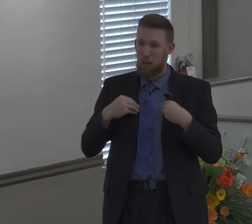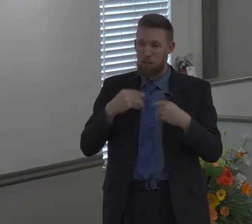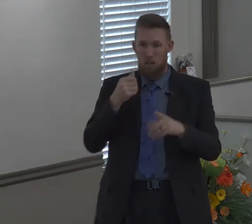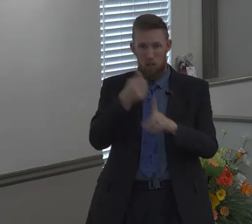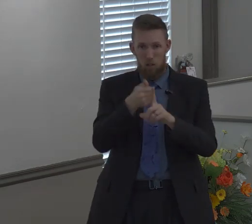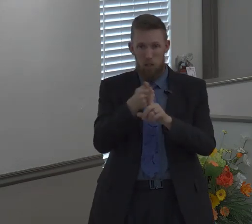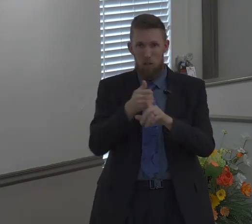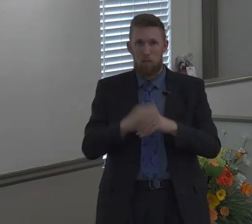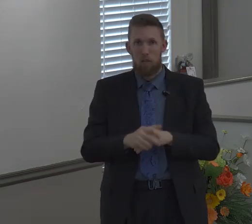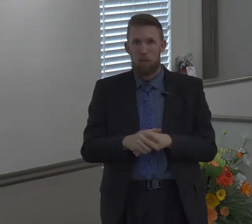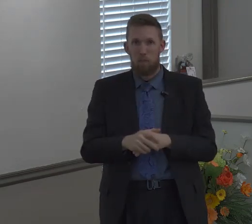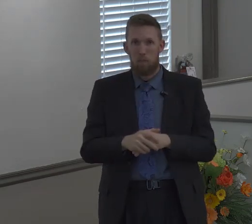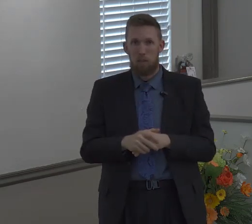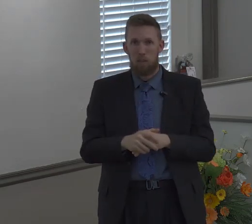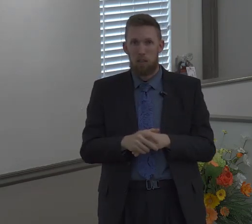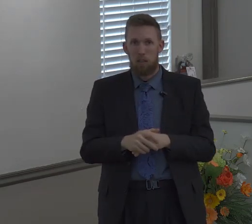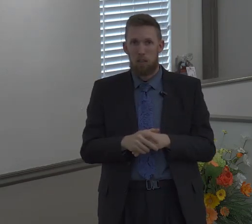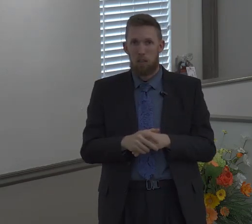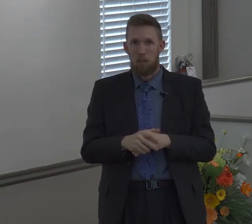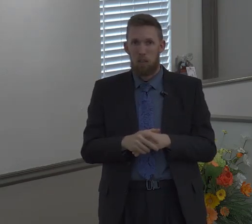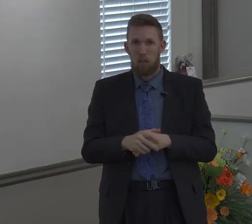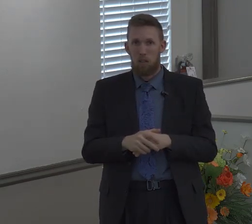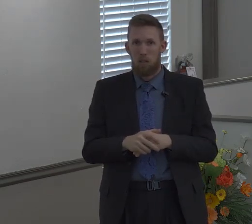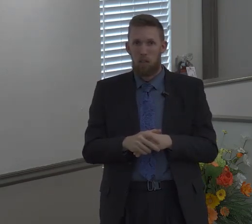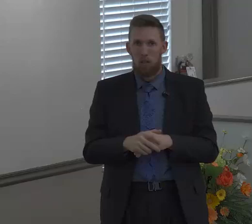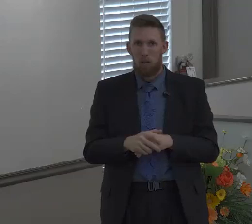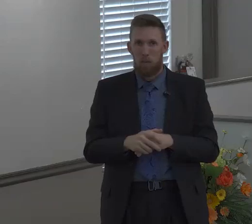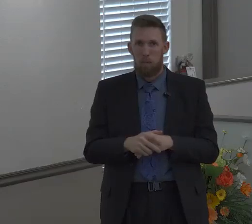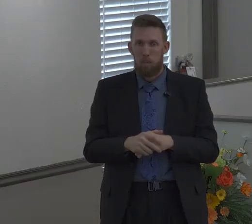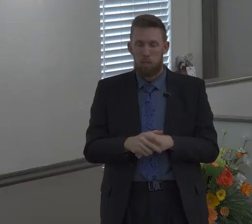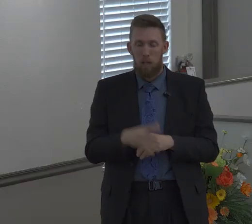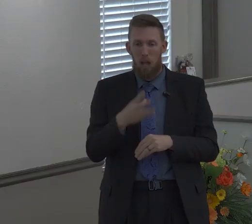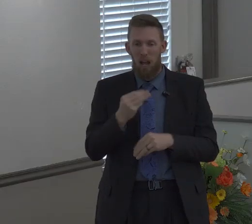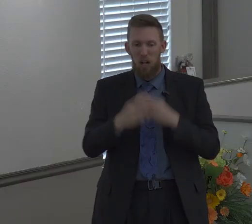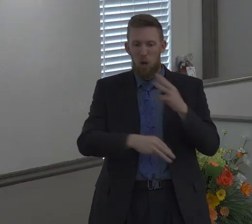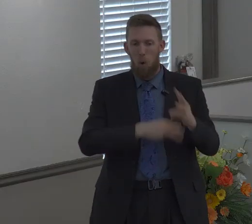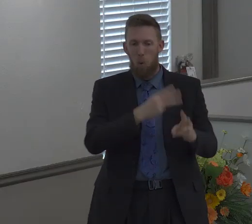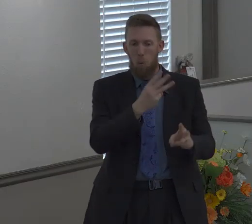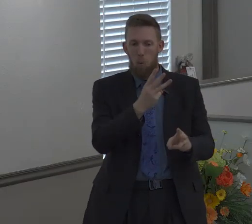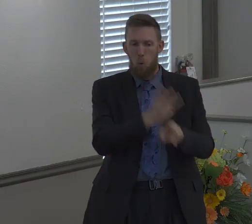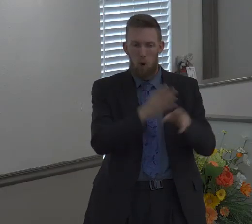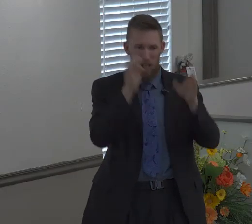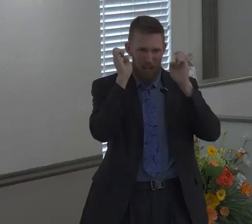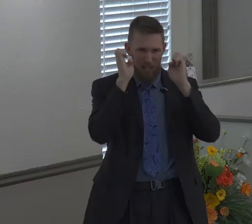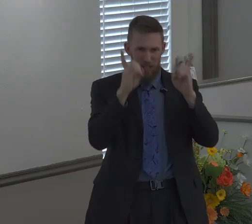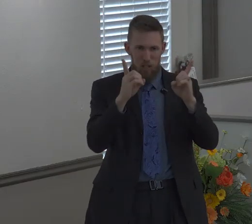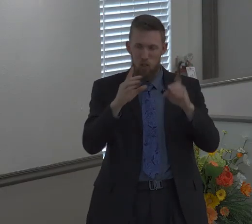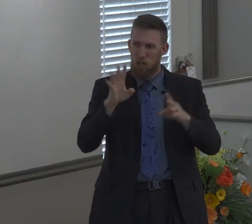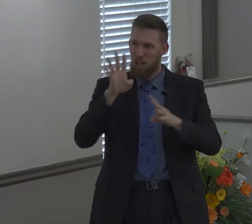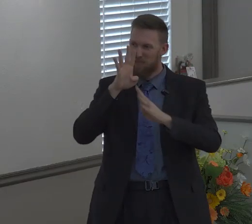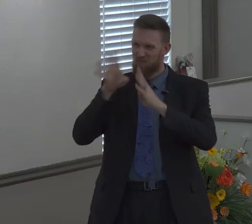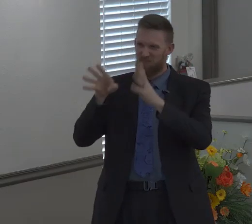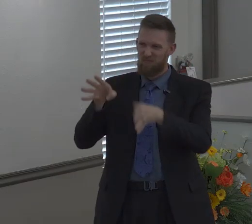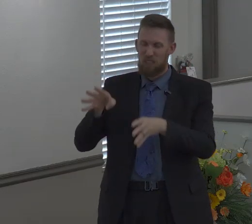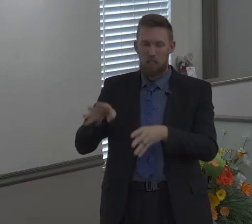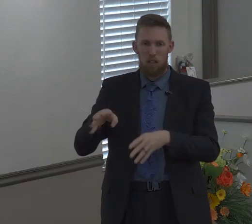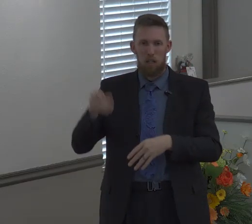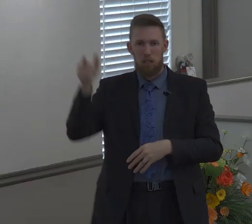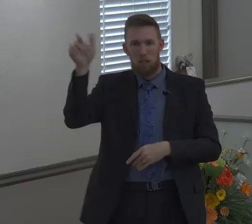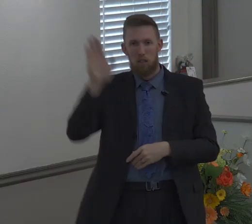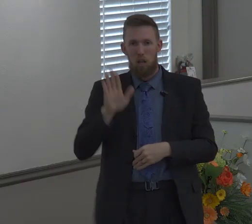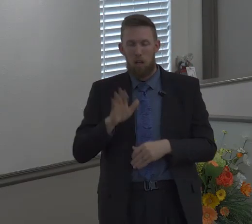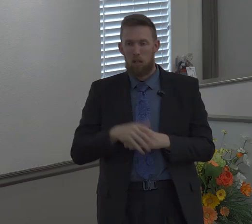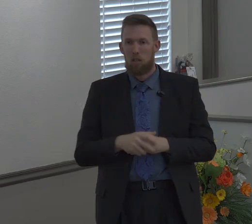self-deception. Secondly, worldly education neglects the Word of God. Do not be deceived about